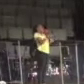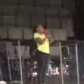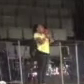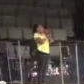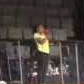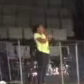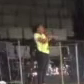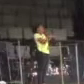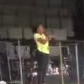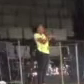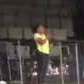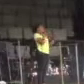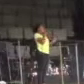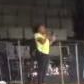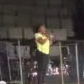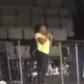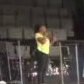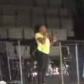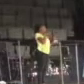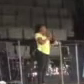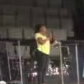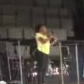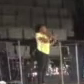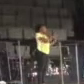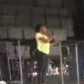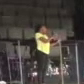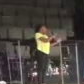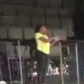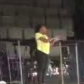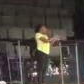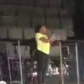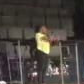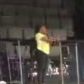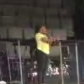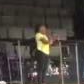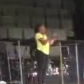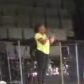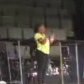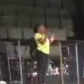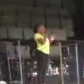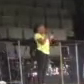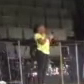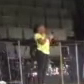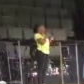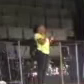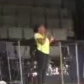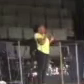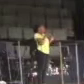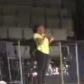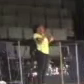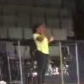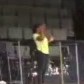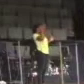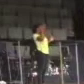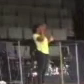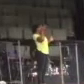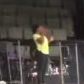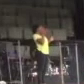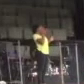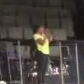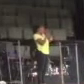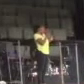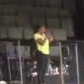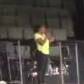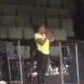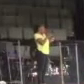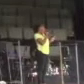it's consistent with his character, for he is a liar and the father of lies. Anybody been tried by the enemy?